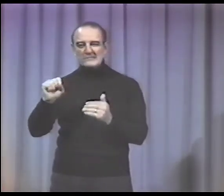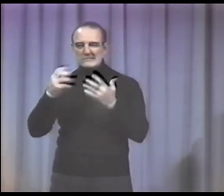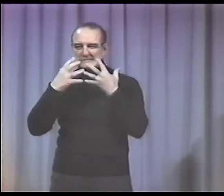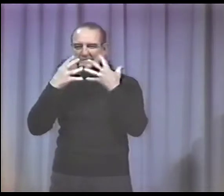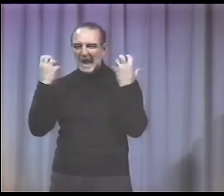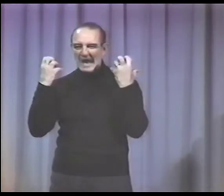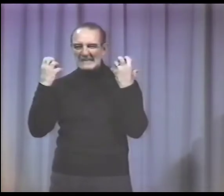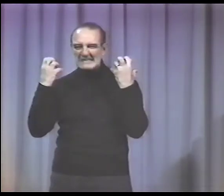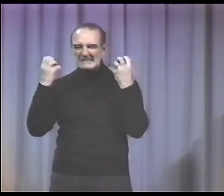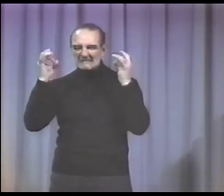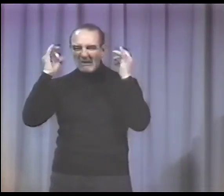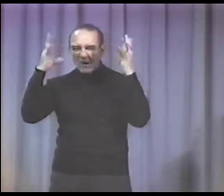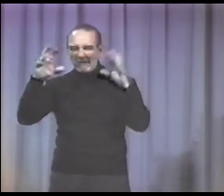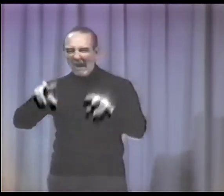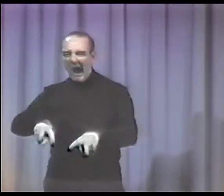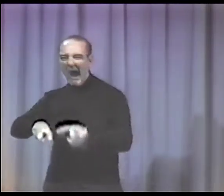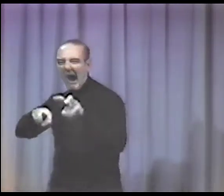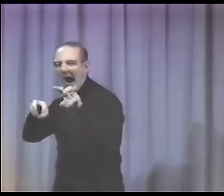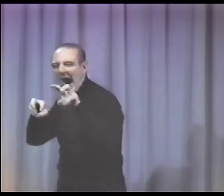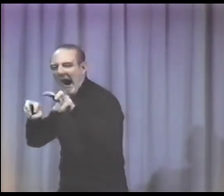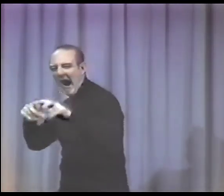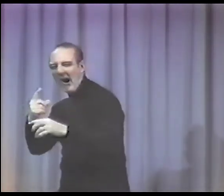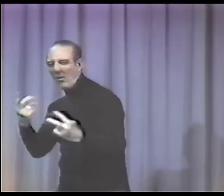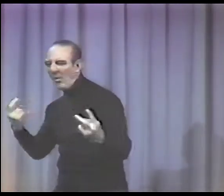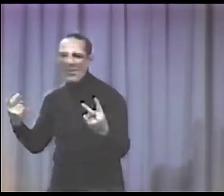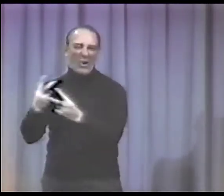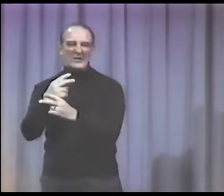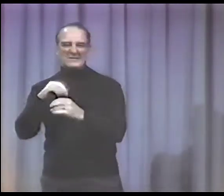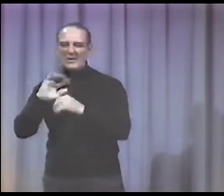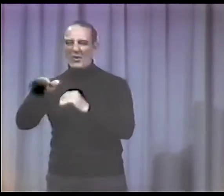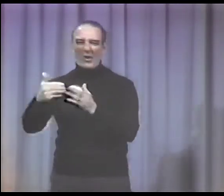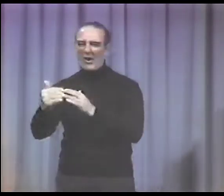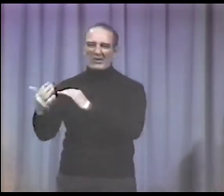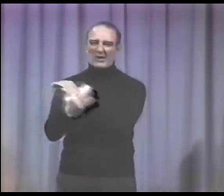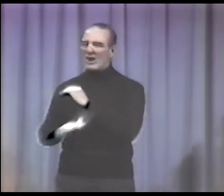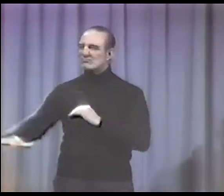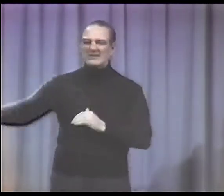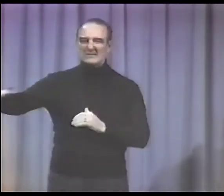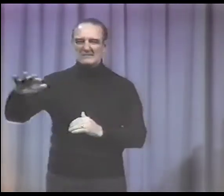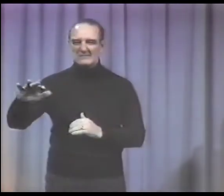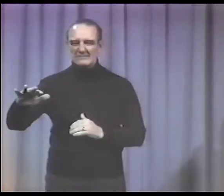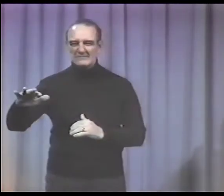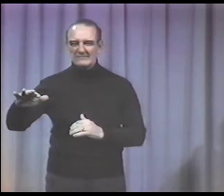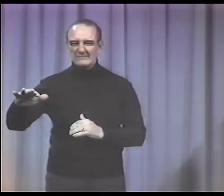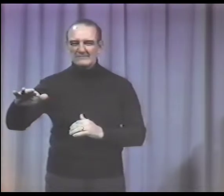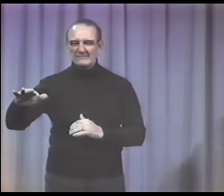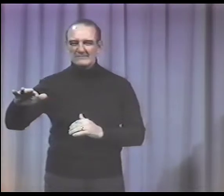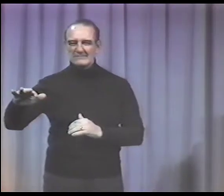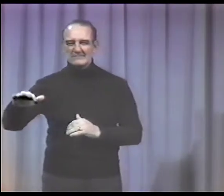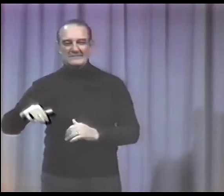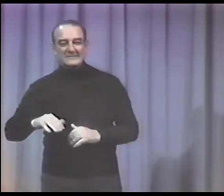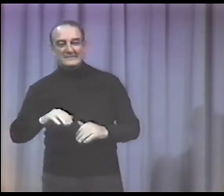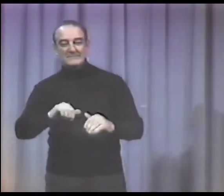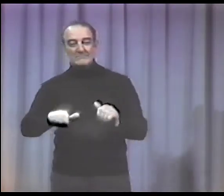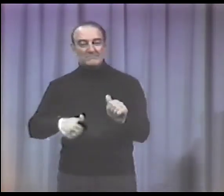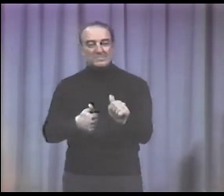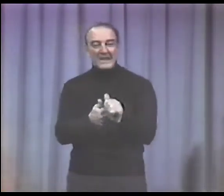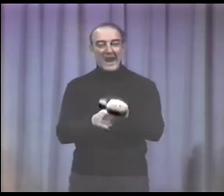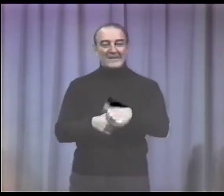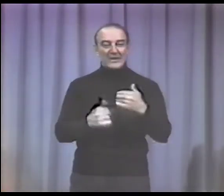Behind one door was a tiger, a ferocious beast, the meanest in all the